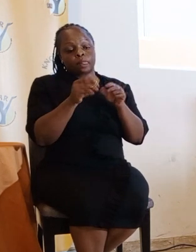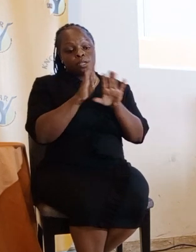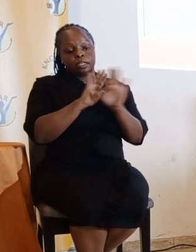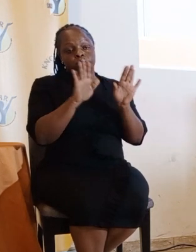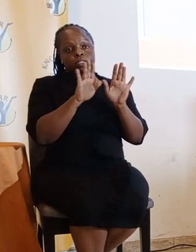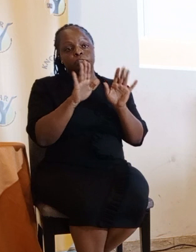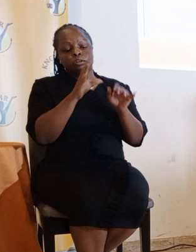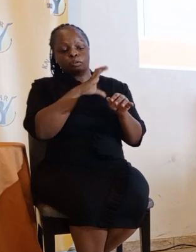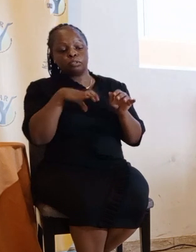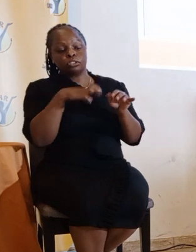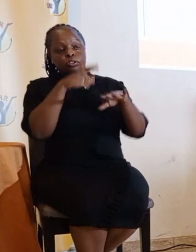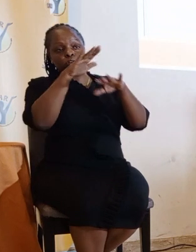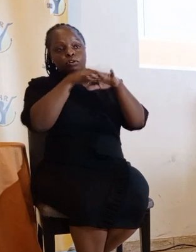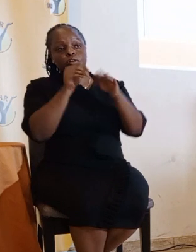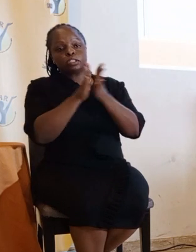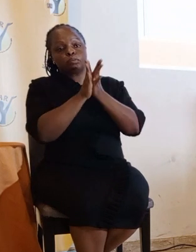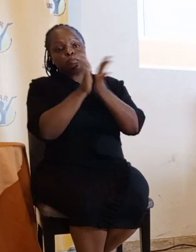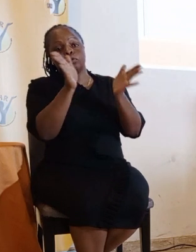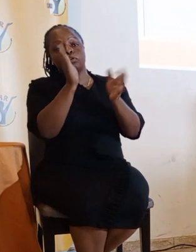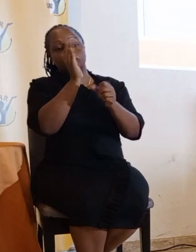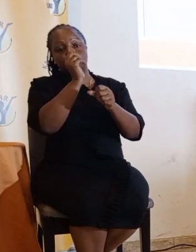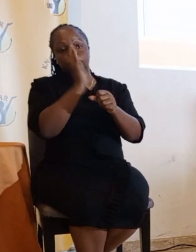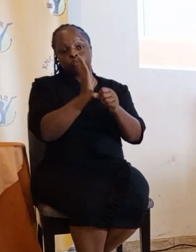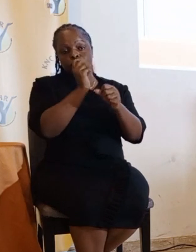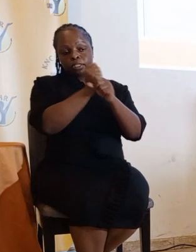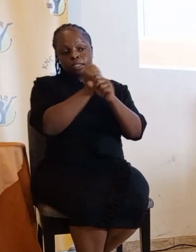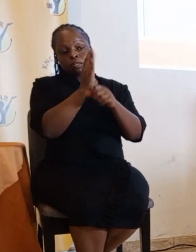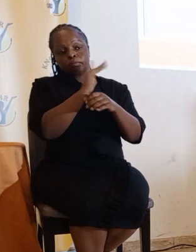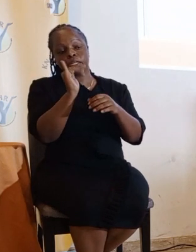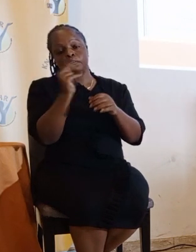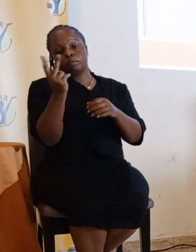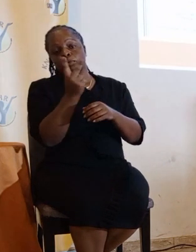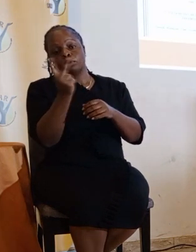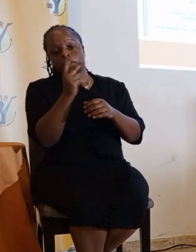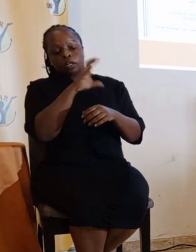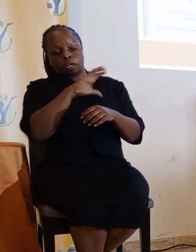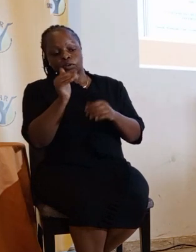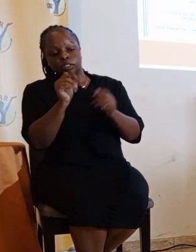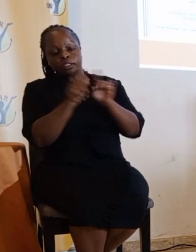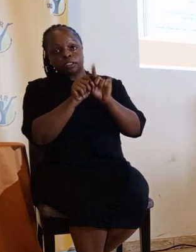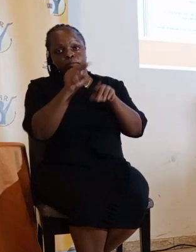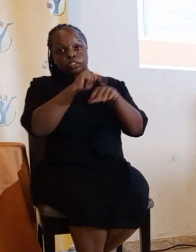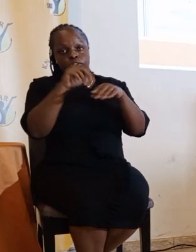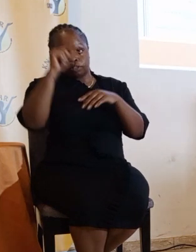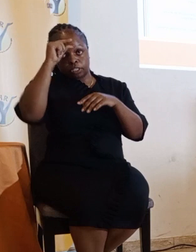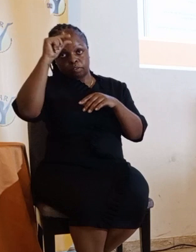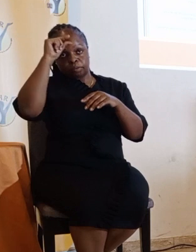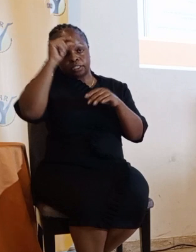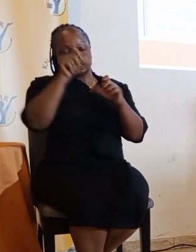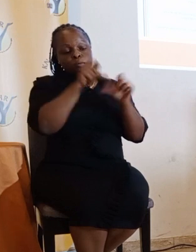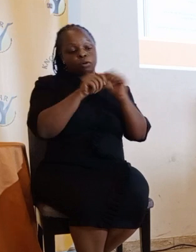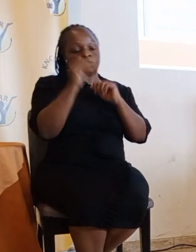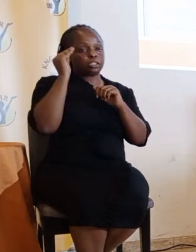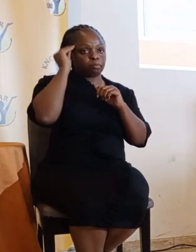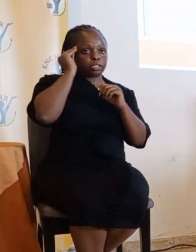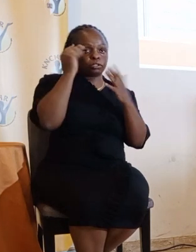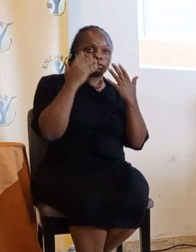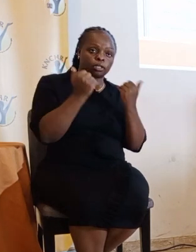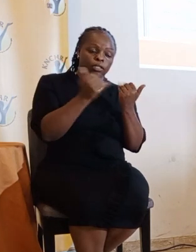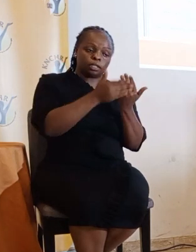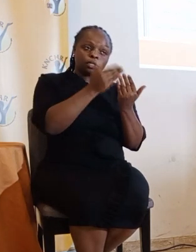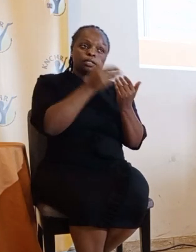Nonetheless, the Commission calls for more to be done by both the county and national government in terms of mental health care,